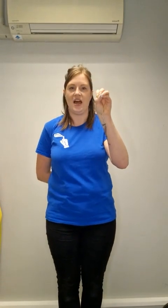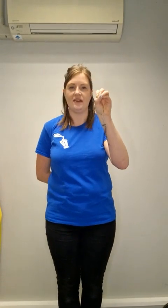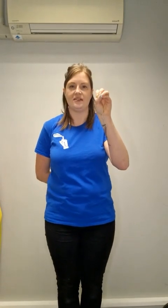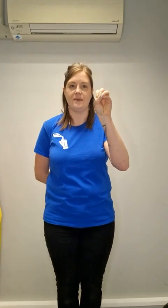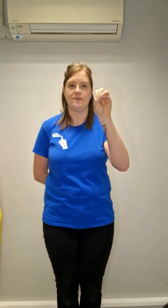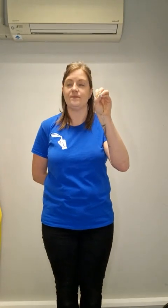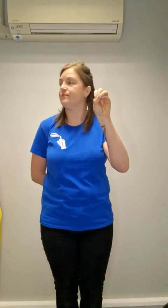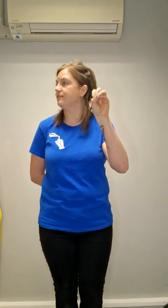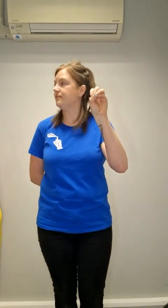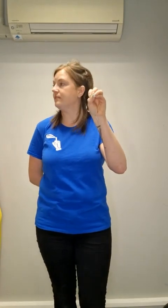hand.